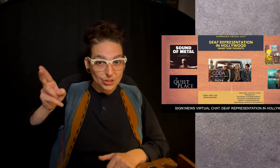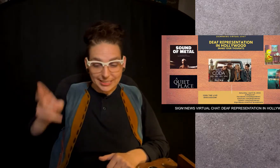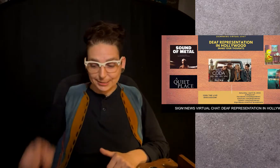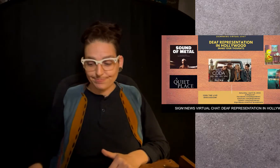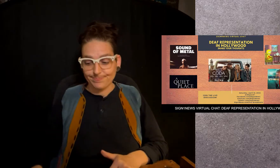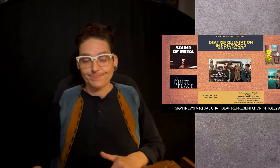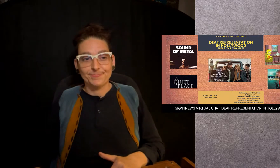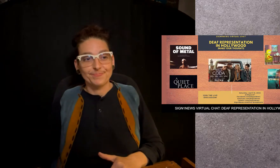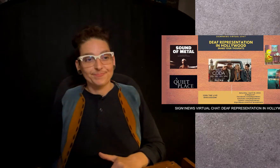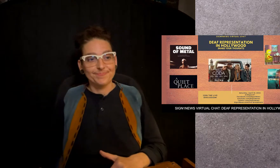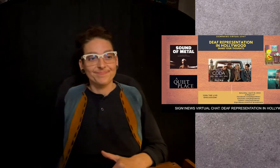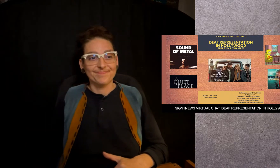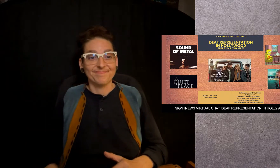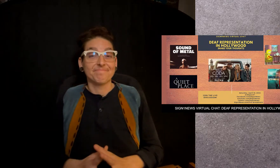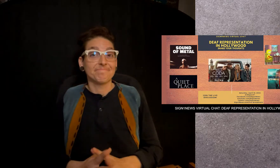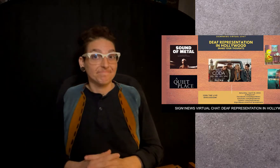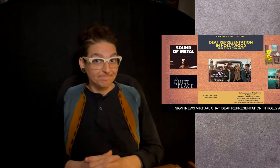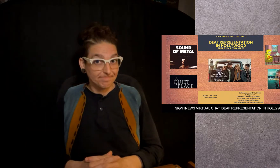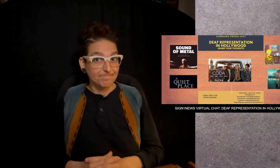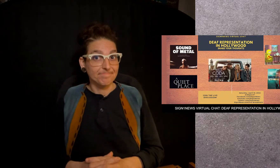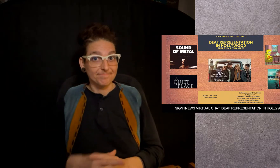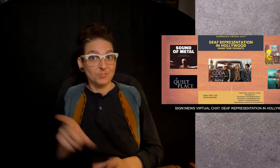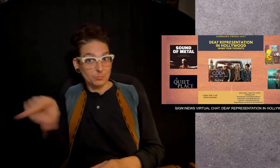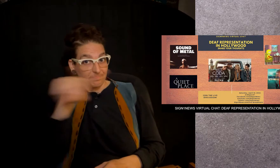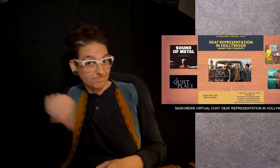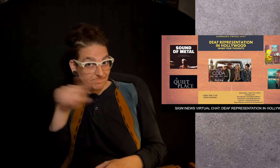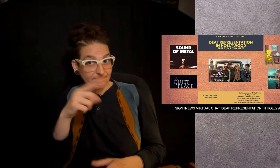added a deaf character for the first time in the show's history.